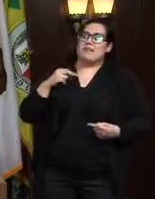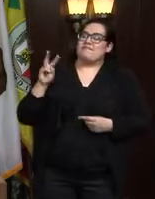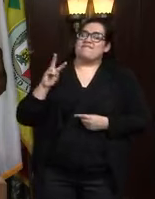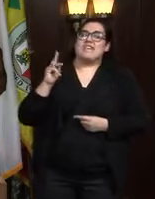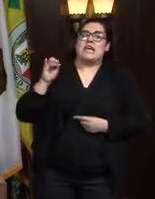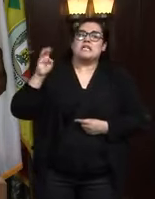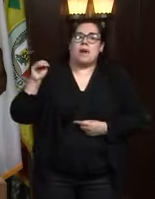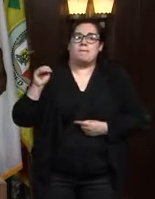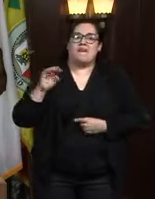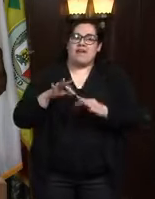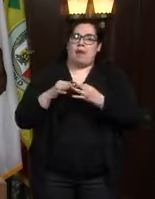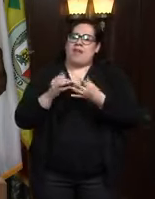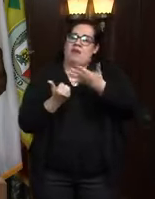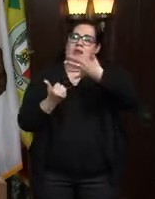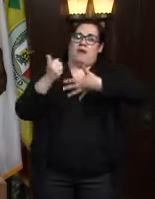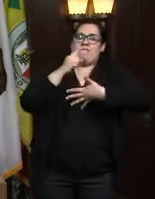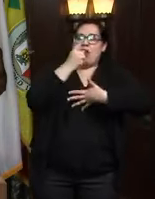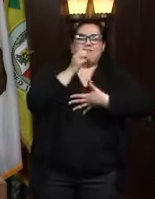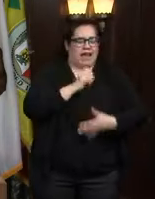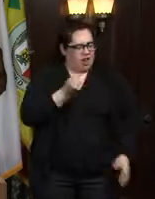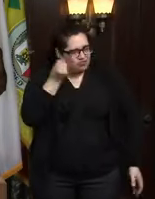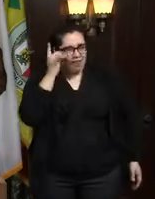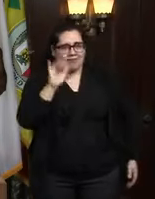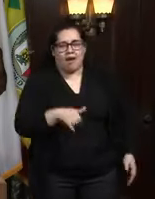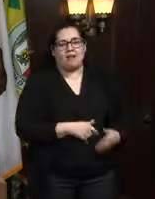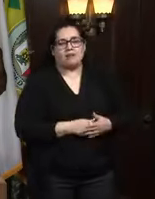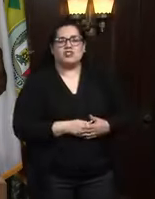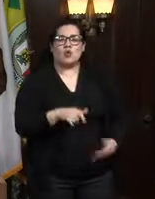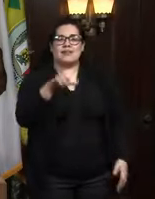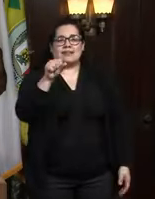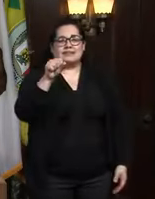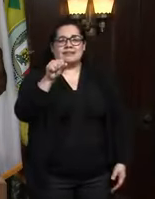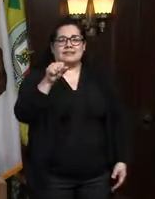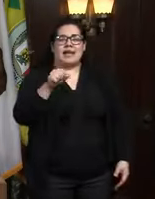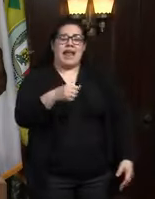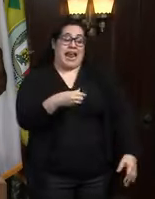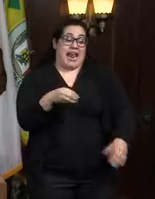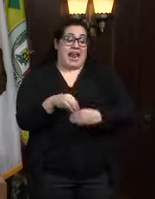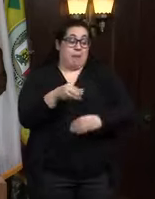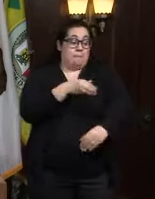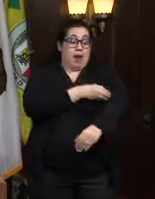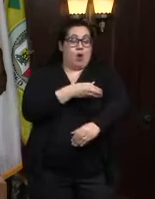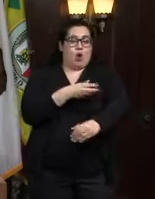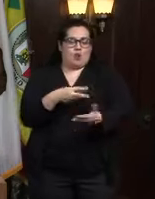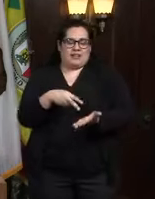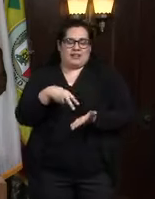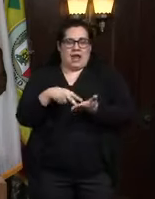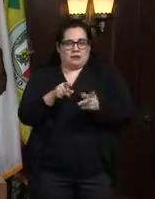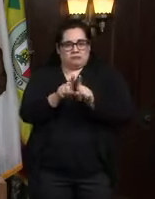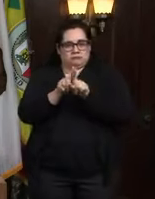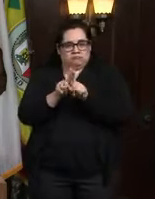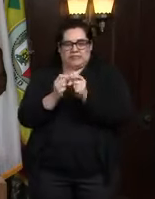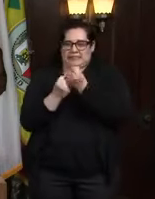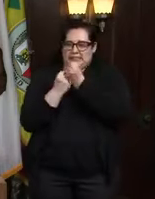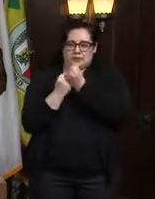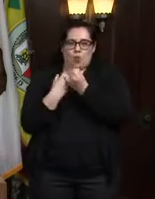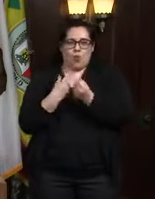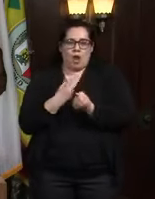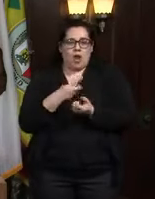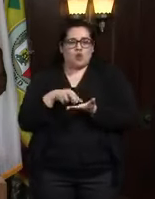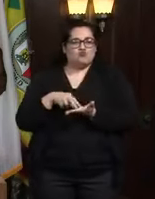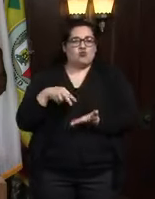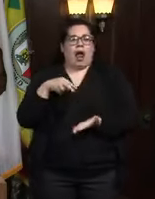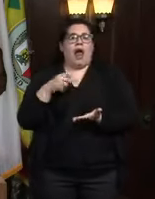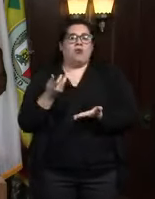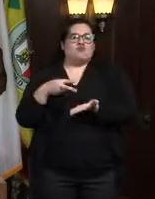first. I understand that. So yes, in power we stand, in power we speak, in power we rise